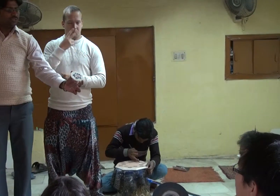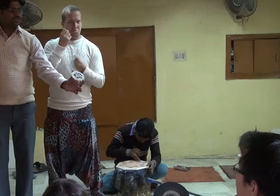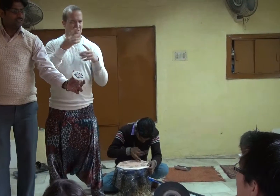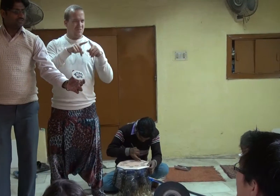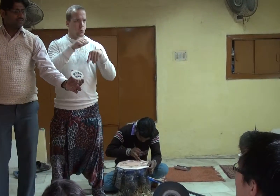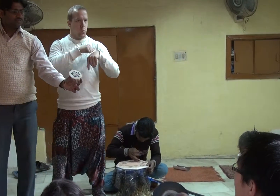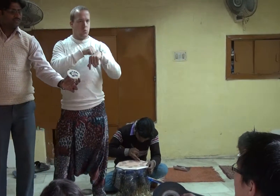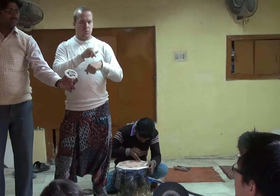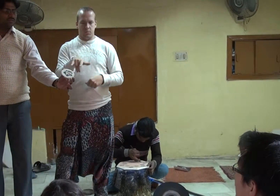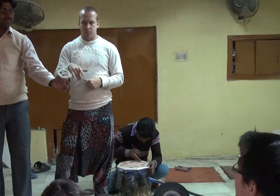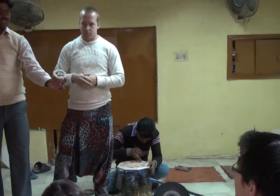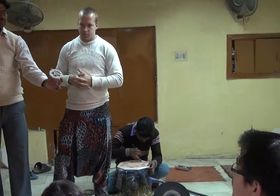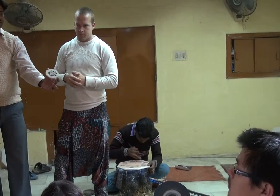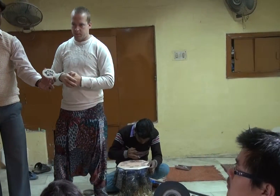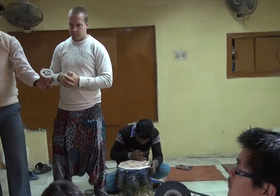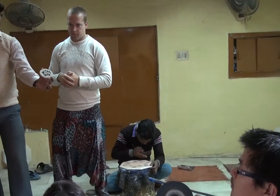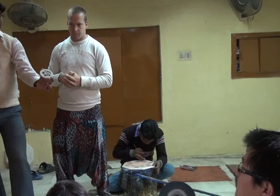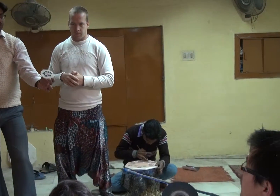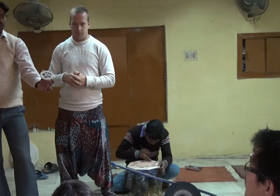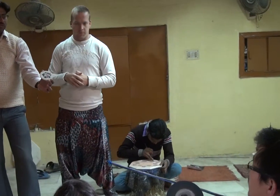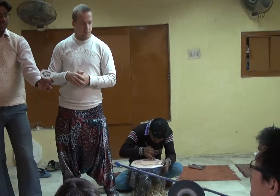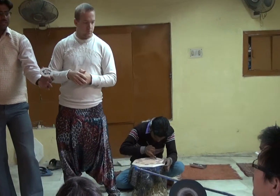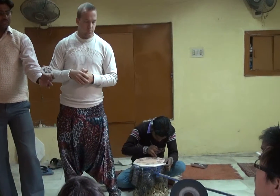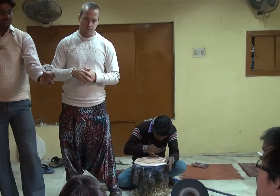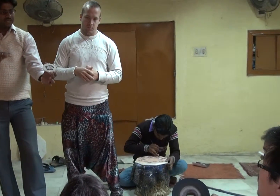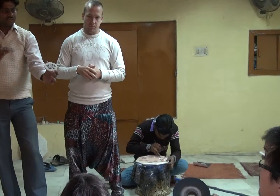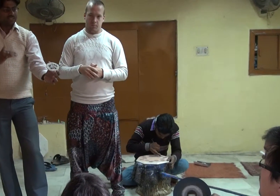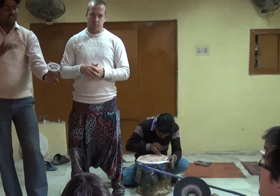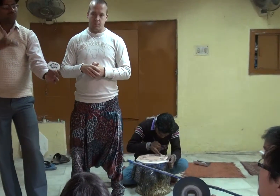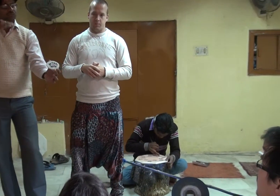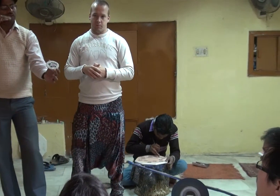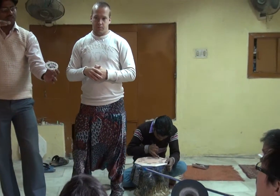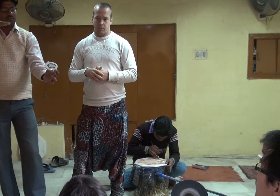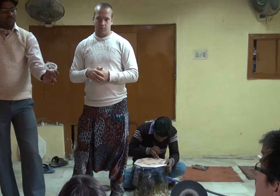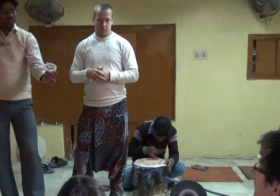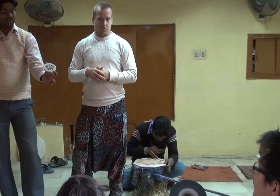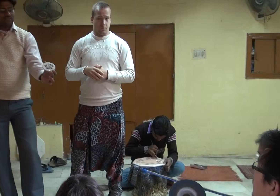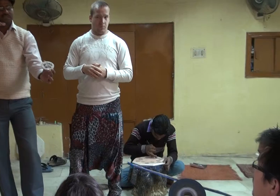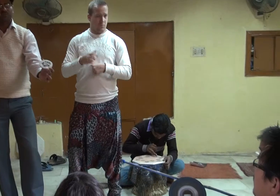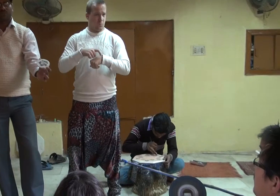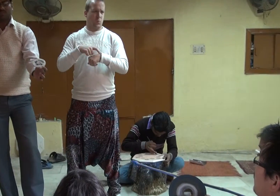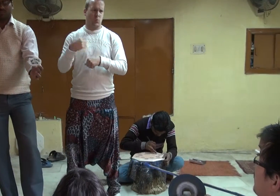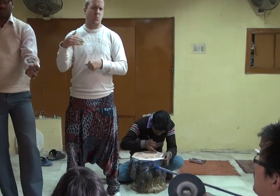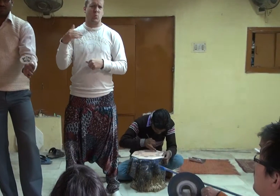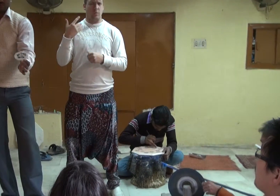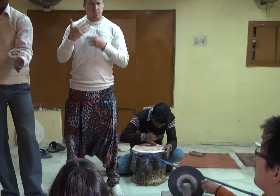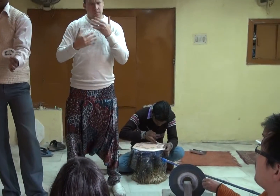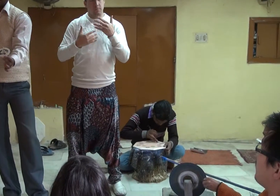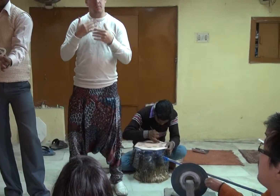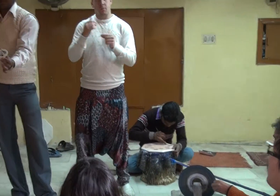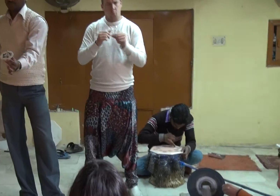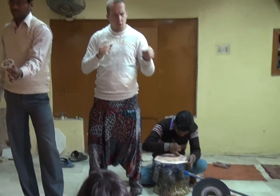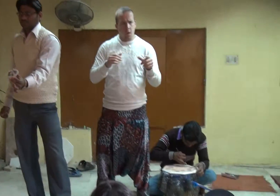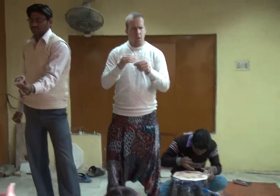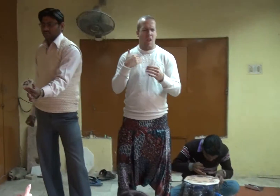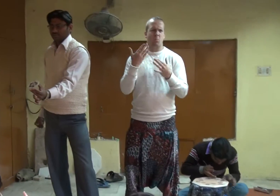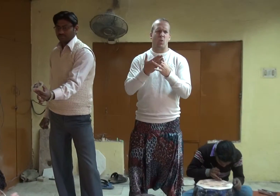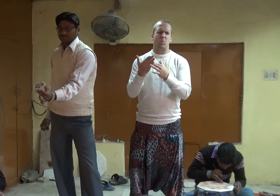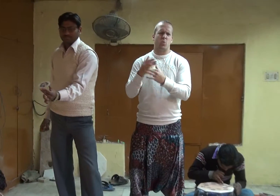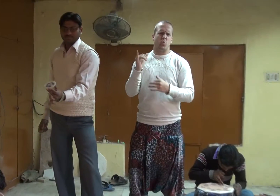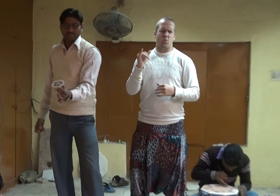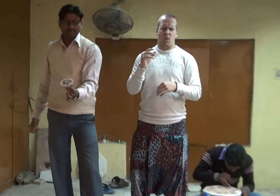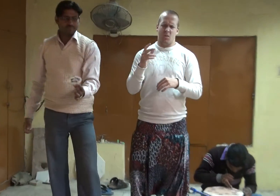Like that. Each petals, they expend the time 1 to 2 minutes, then they rest, then they book again, then they rest, then they book again.